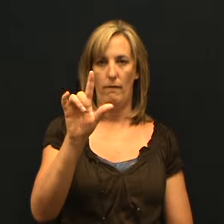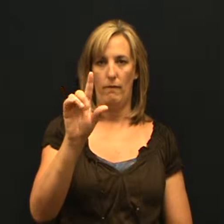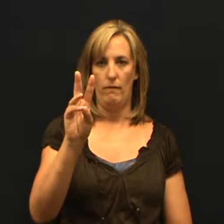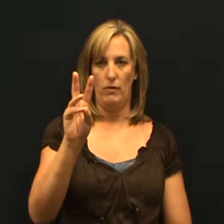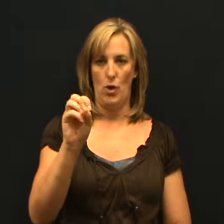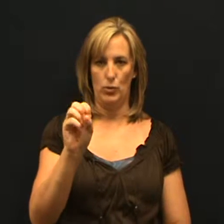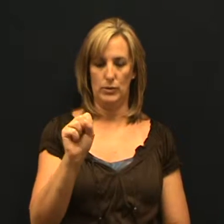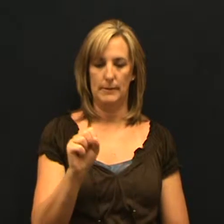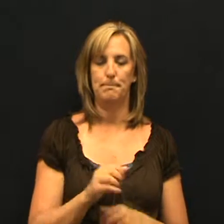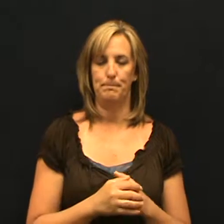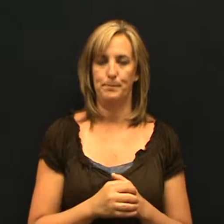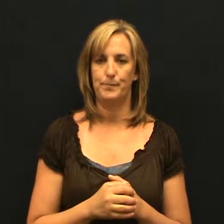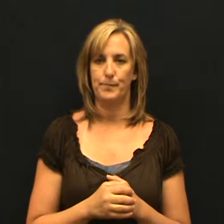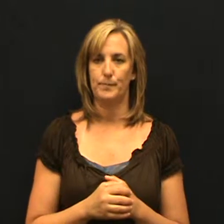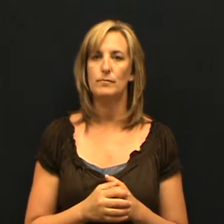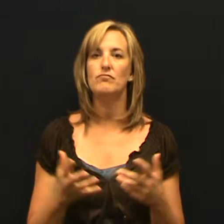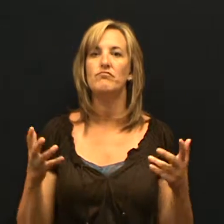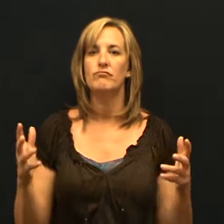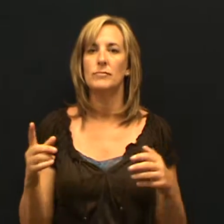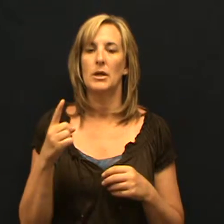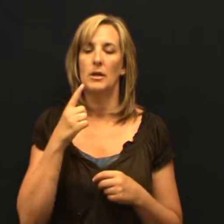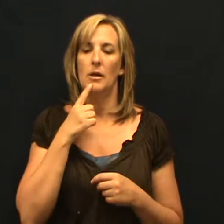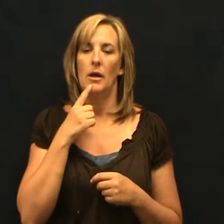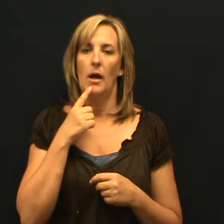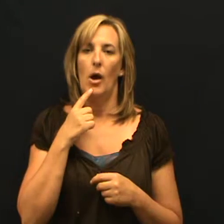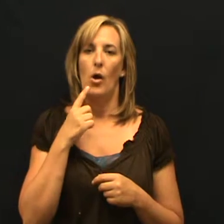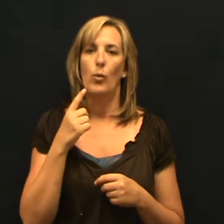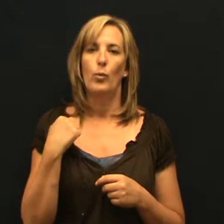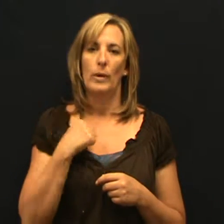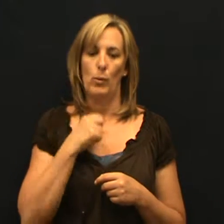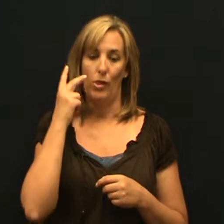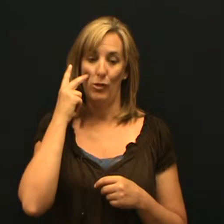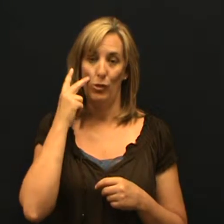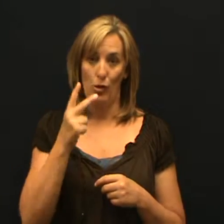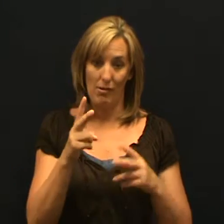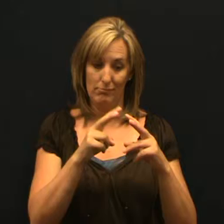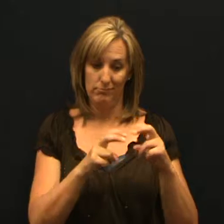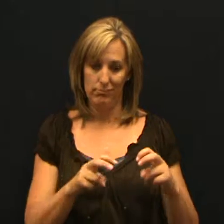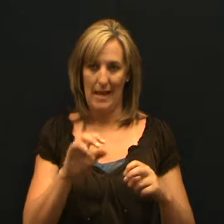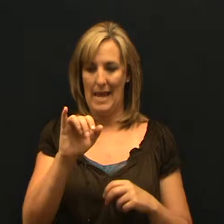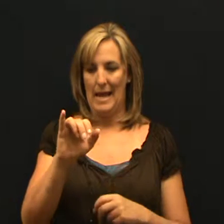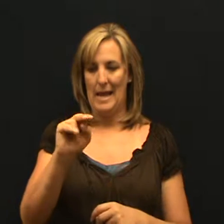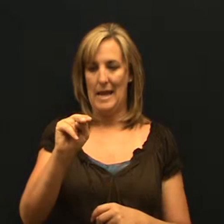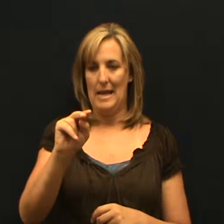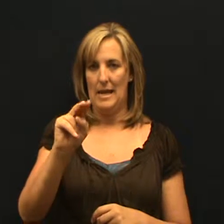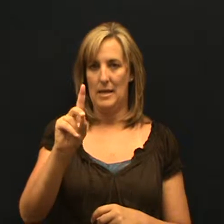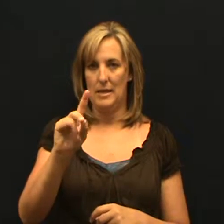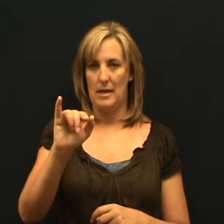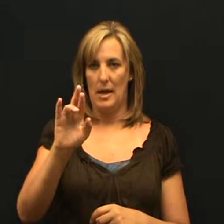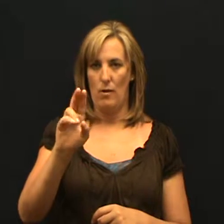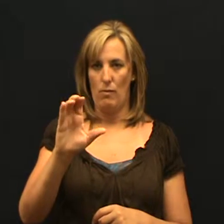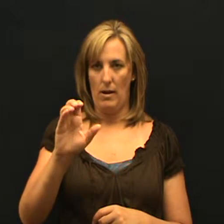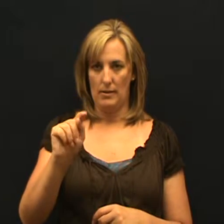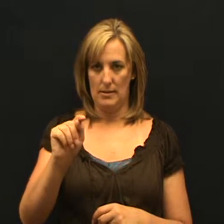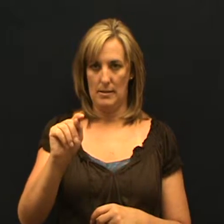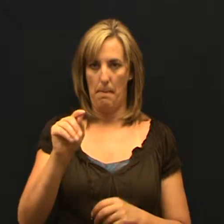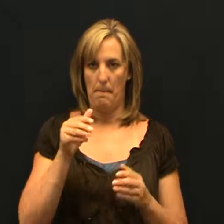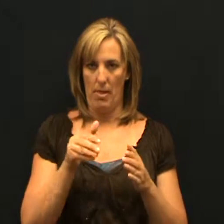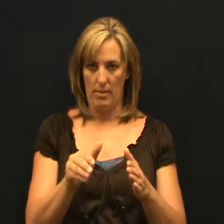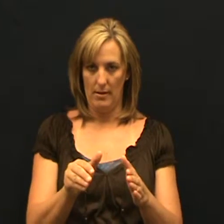As I mentioned, we're going to look at the indirect method. This is a comparison between two methods for